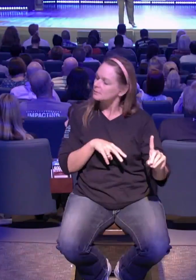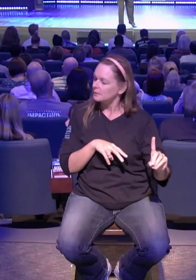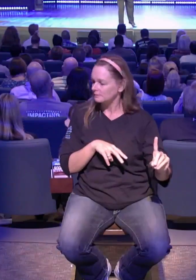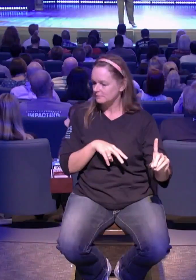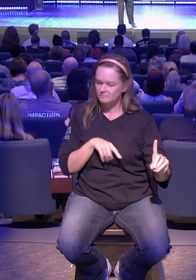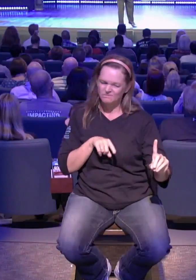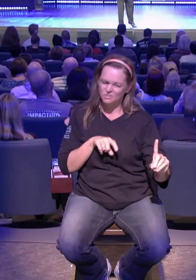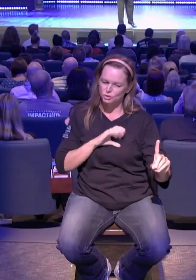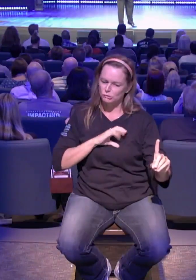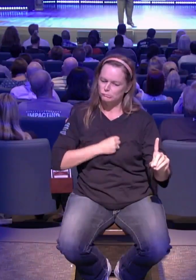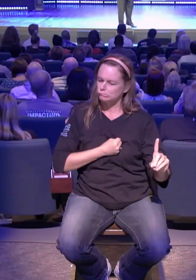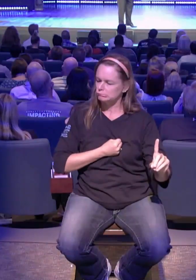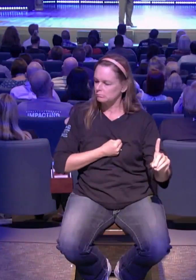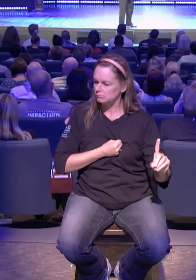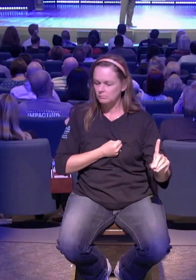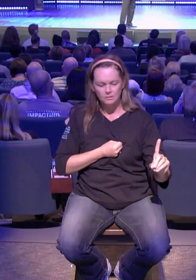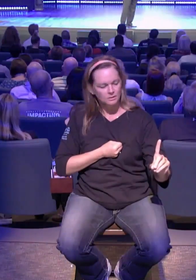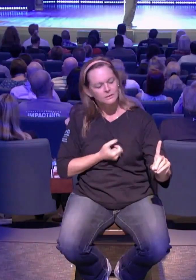her.